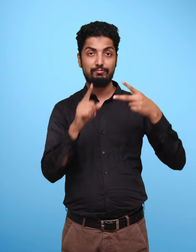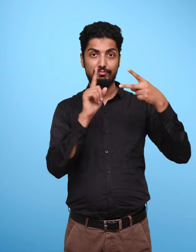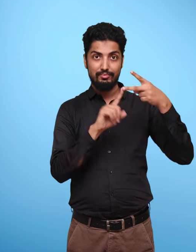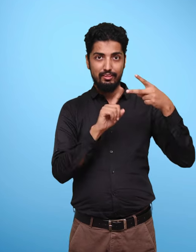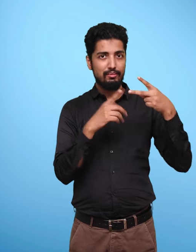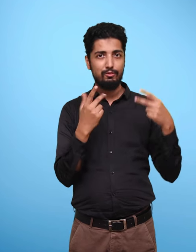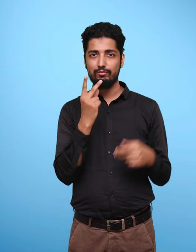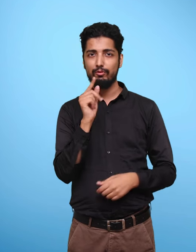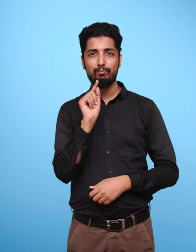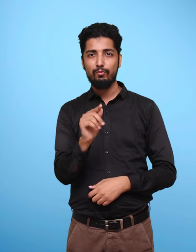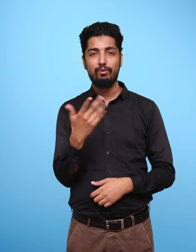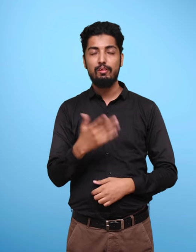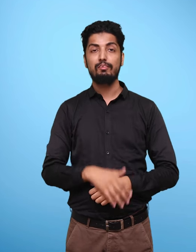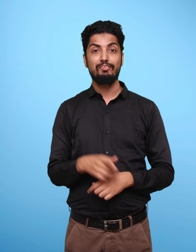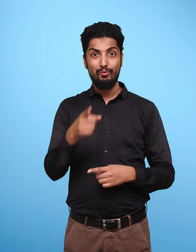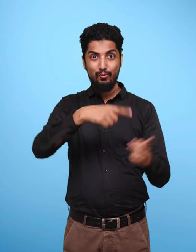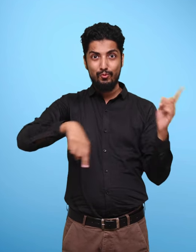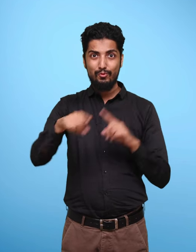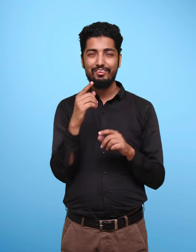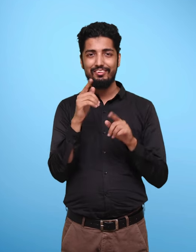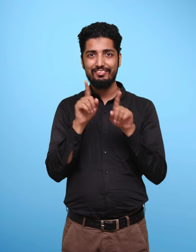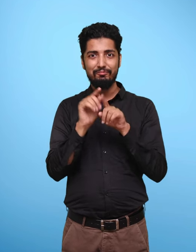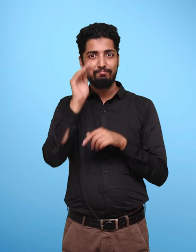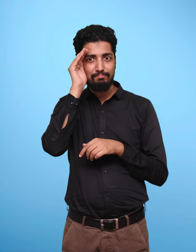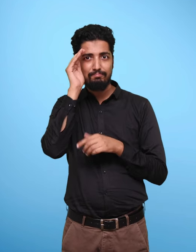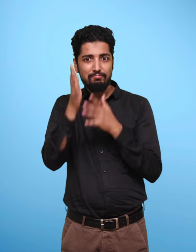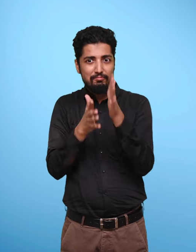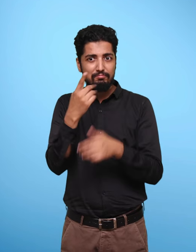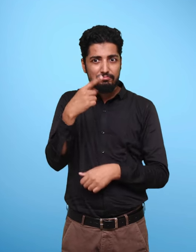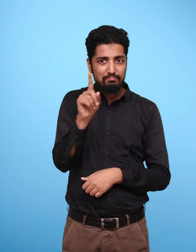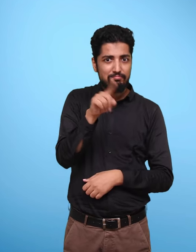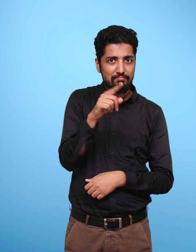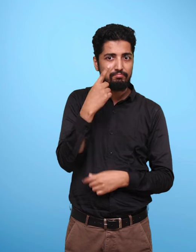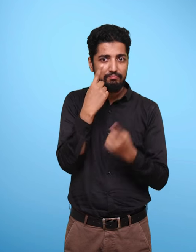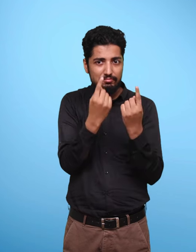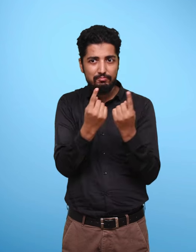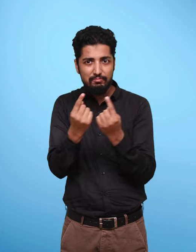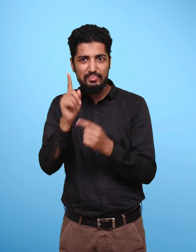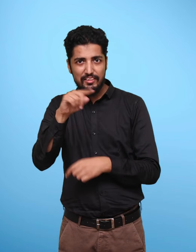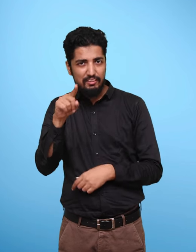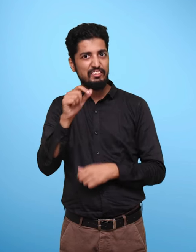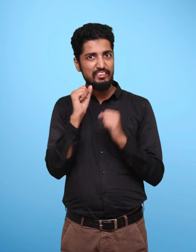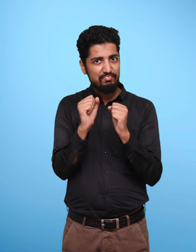2. Help them say the words aloud, focusing on the initial sound.